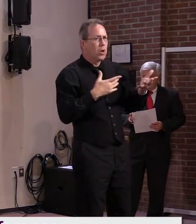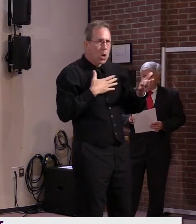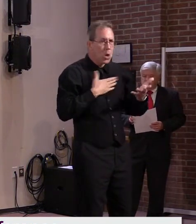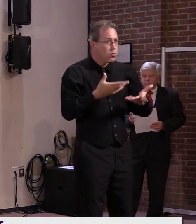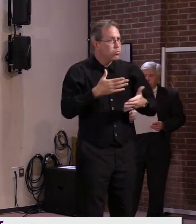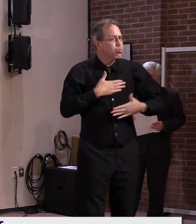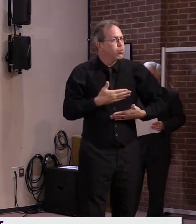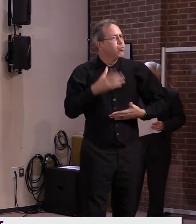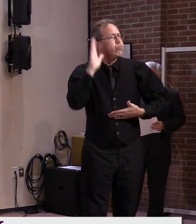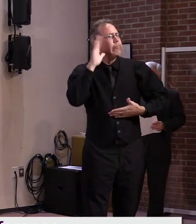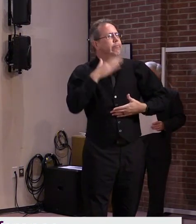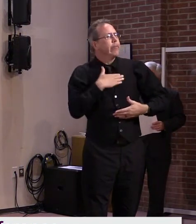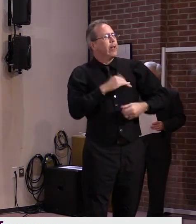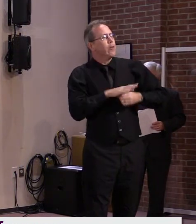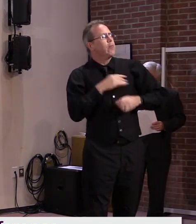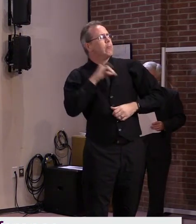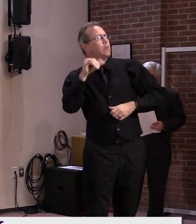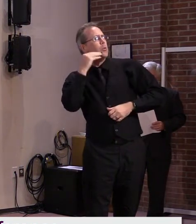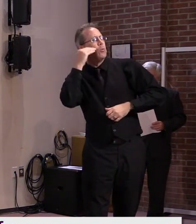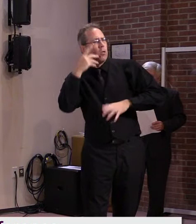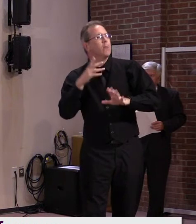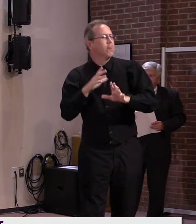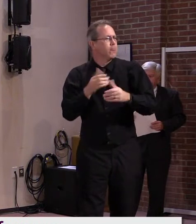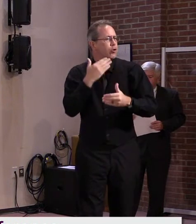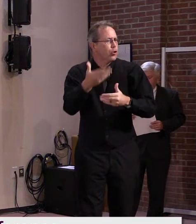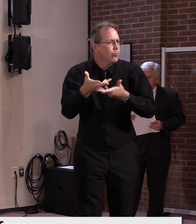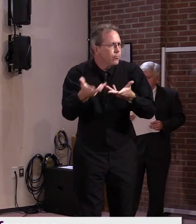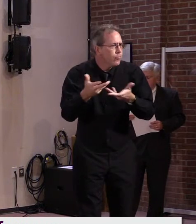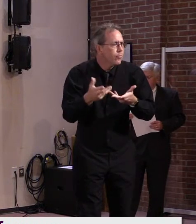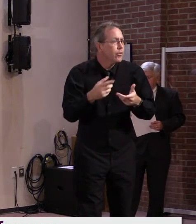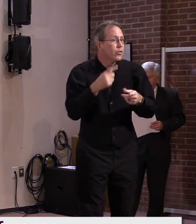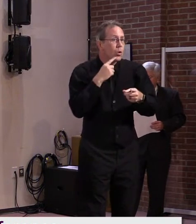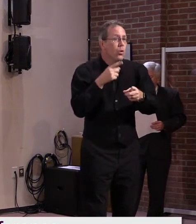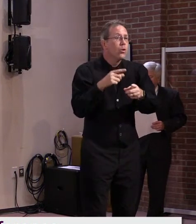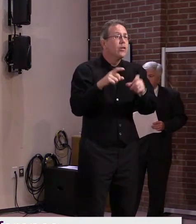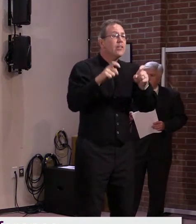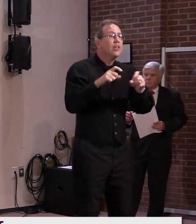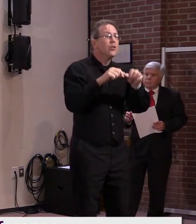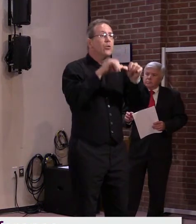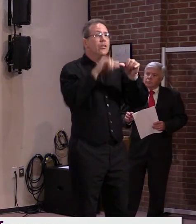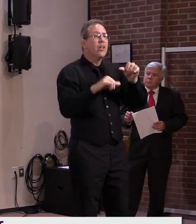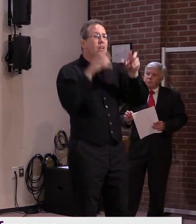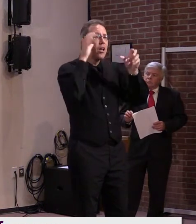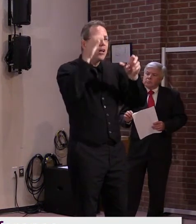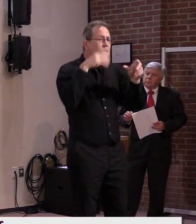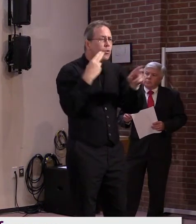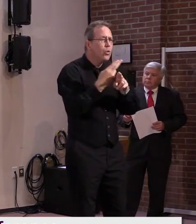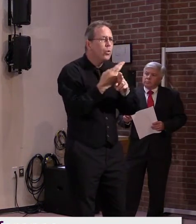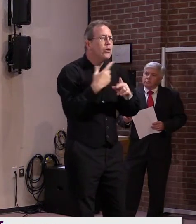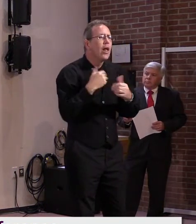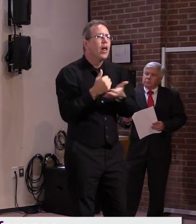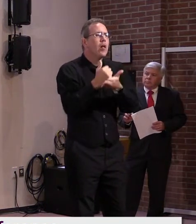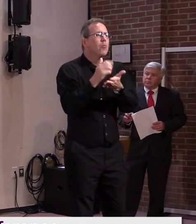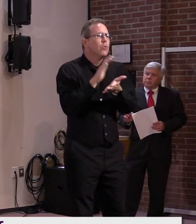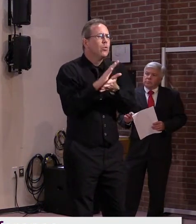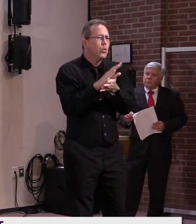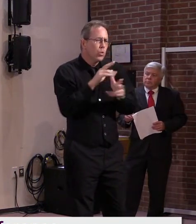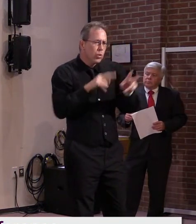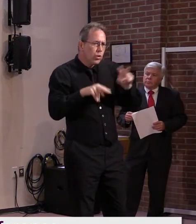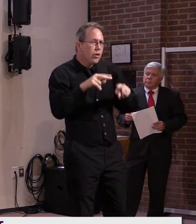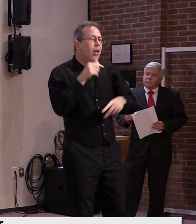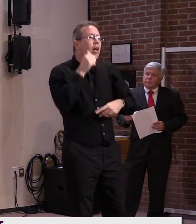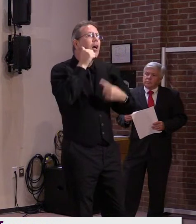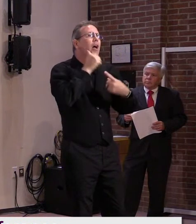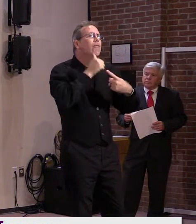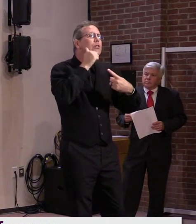Under Test to Stay, these individuals would still be allowed to attend school, but they would take an antigen test each day before